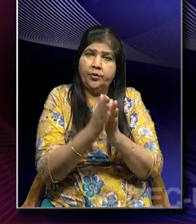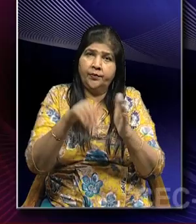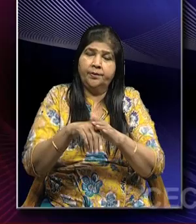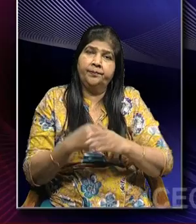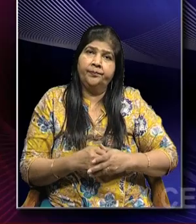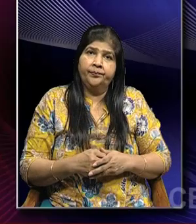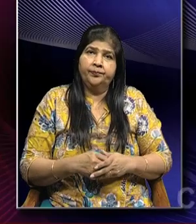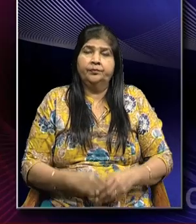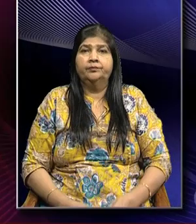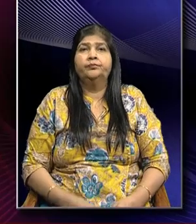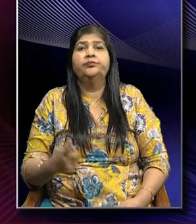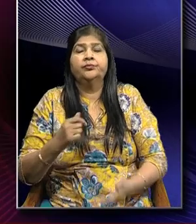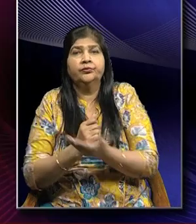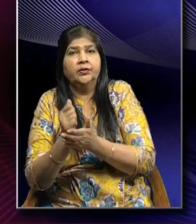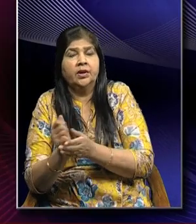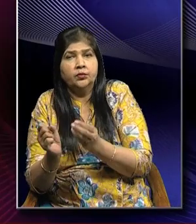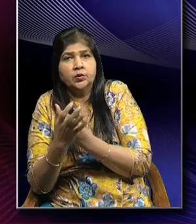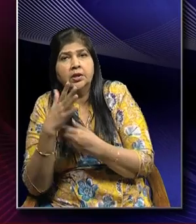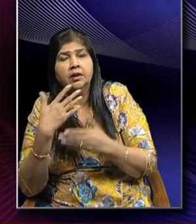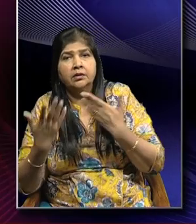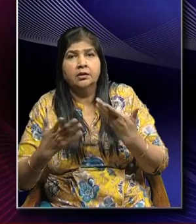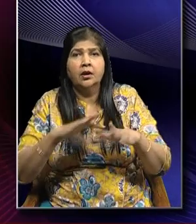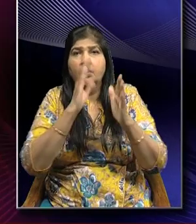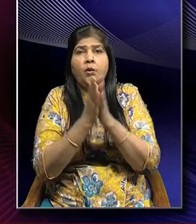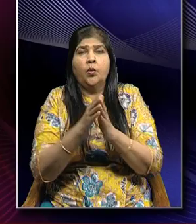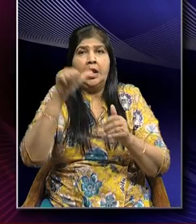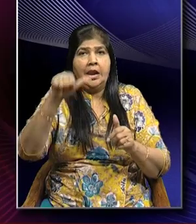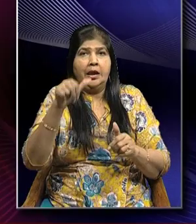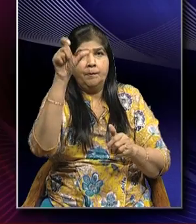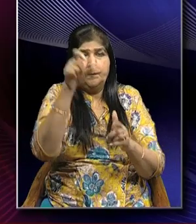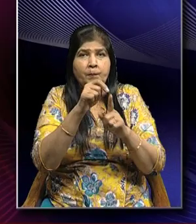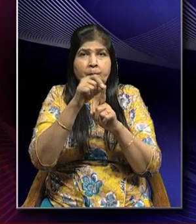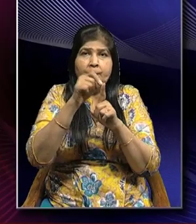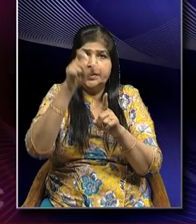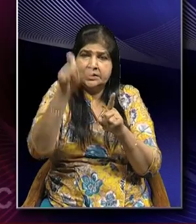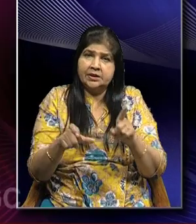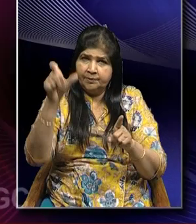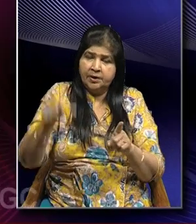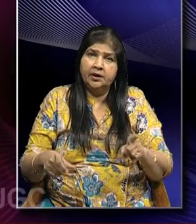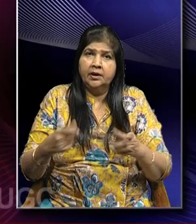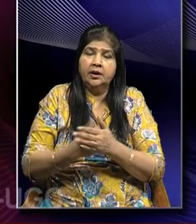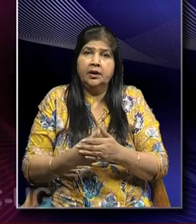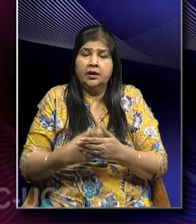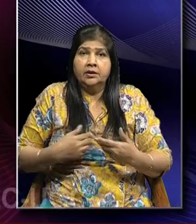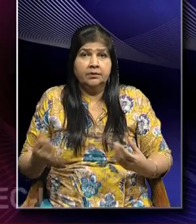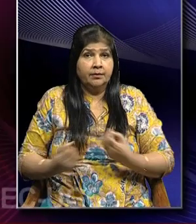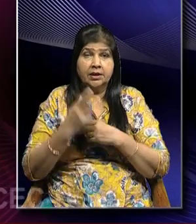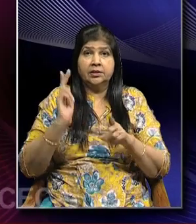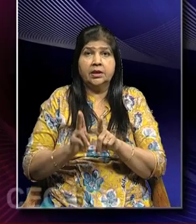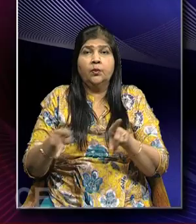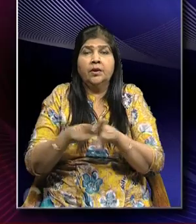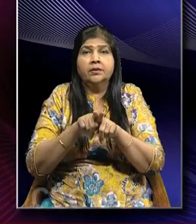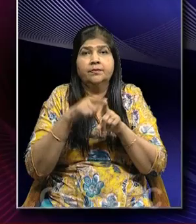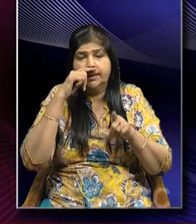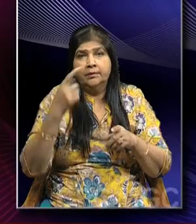So if we try to implement all these 9 principles in its letter and spirit, we can